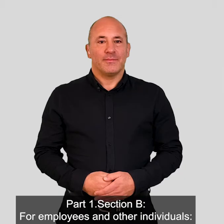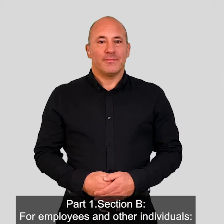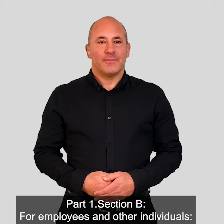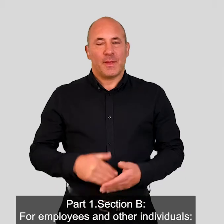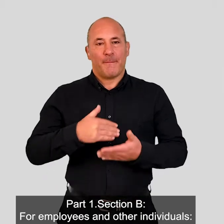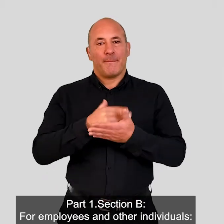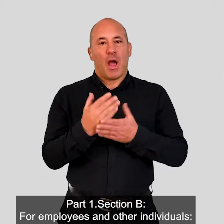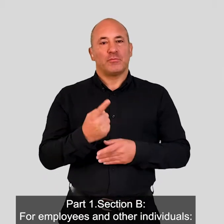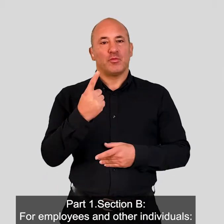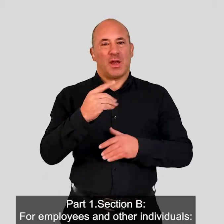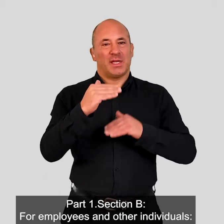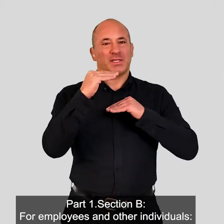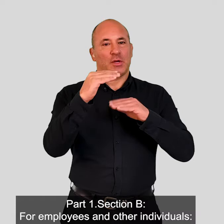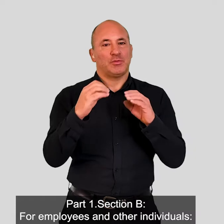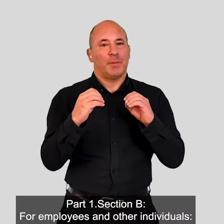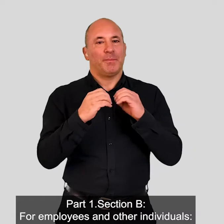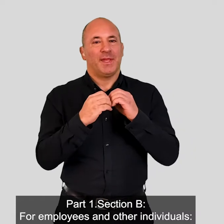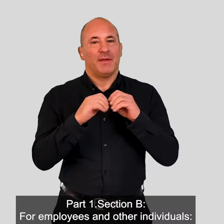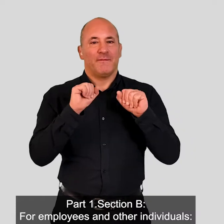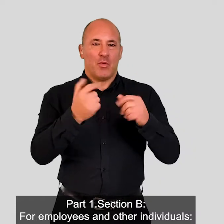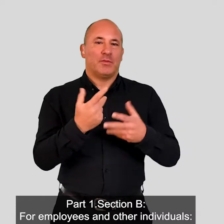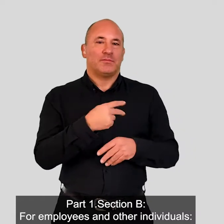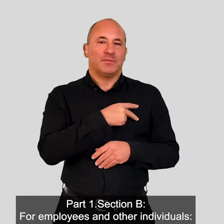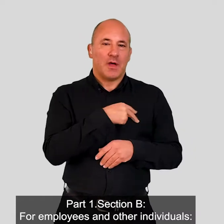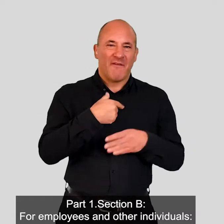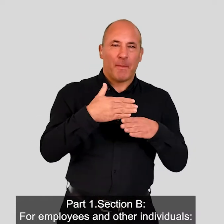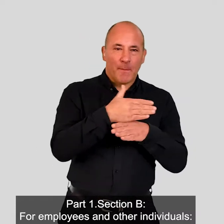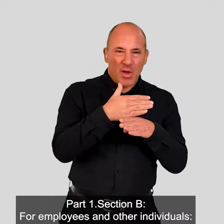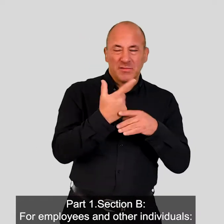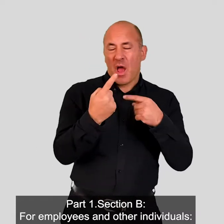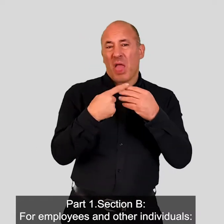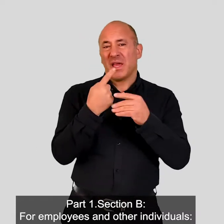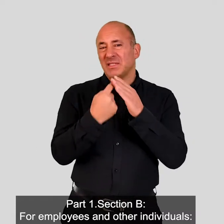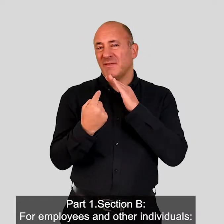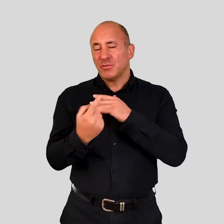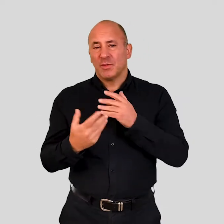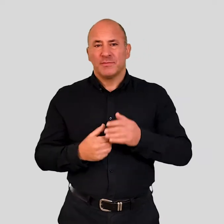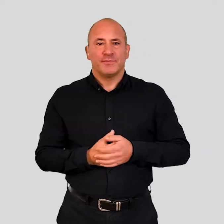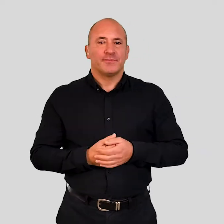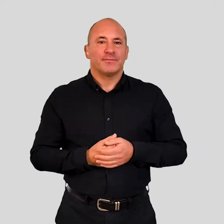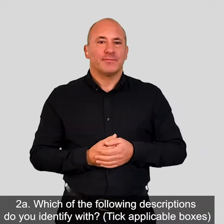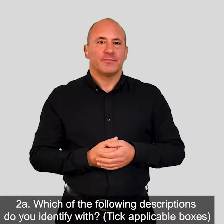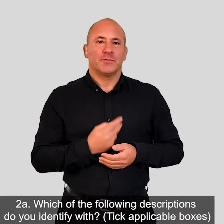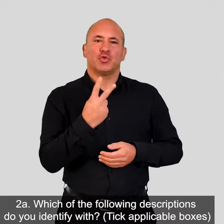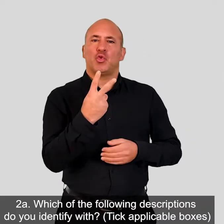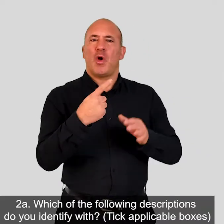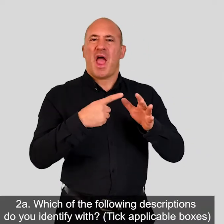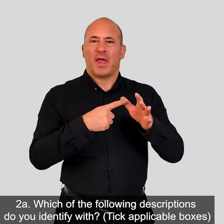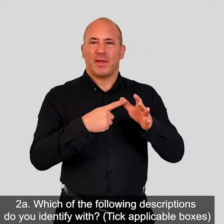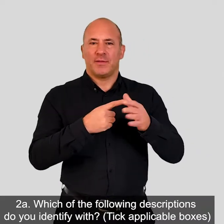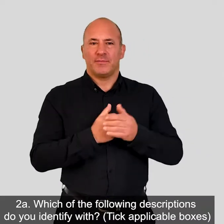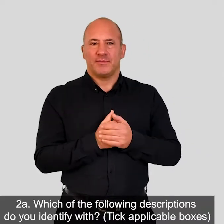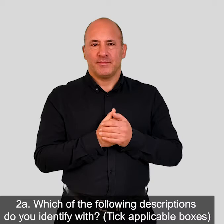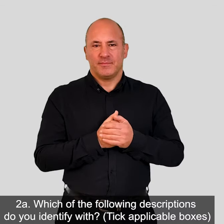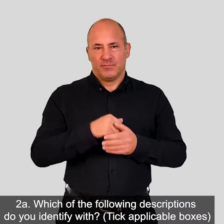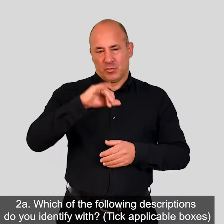Part 1, Section B, for employees and other individuals. 2A. Which of the